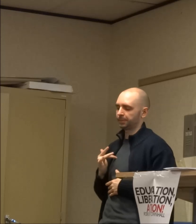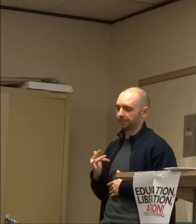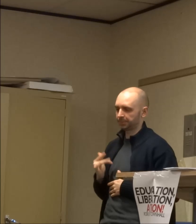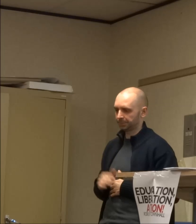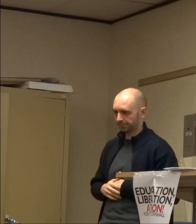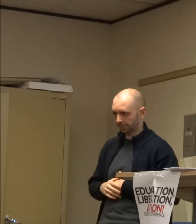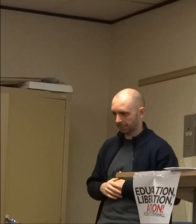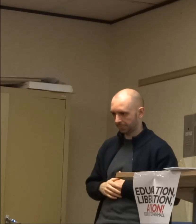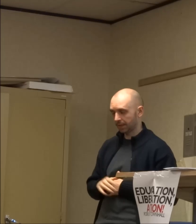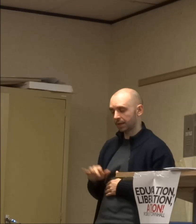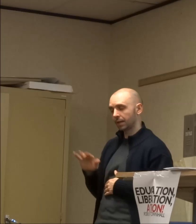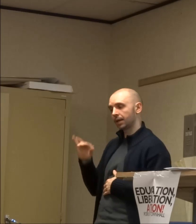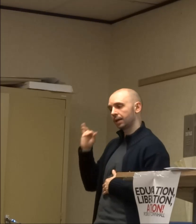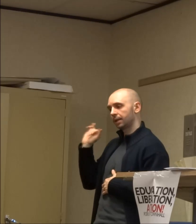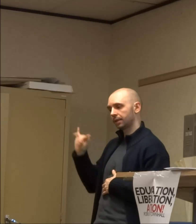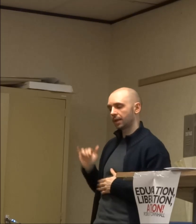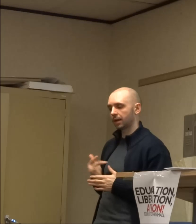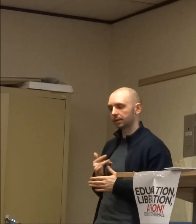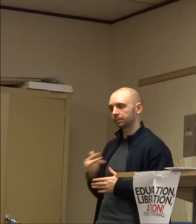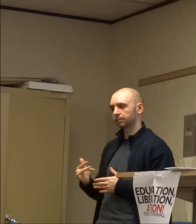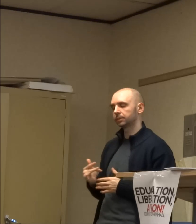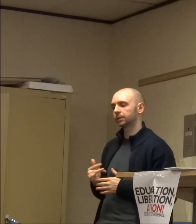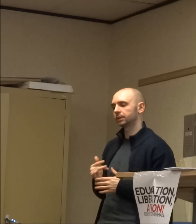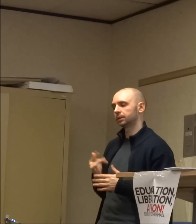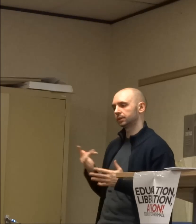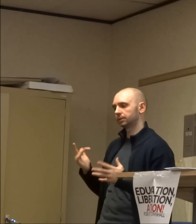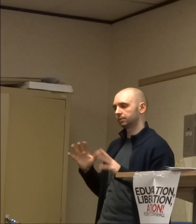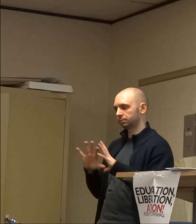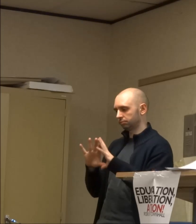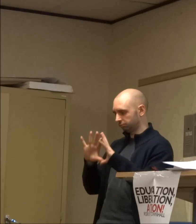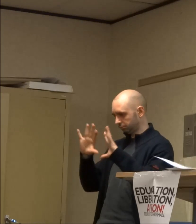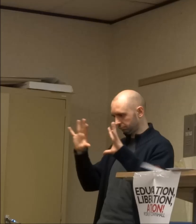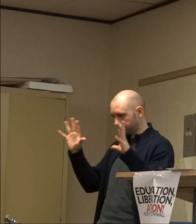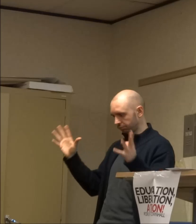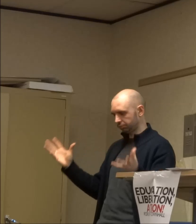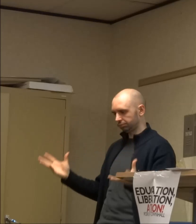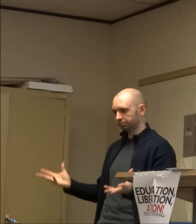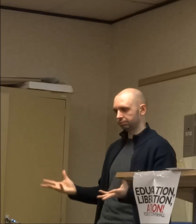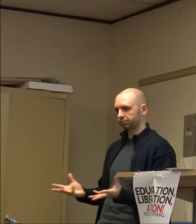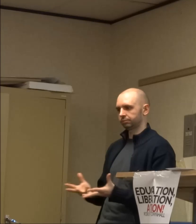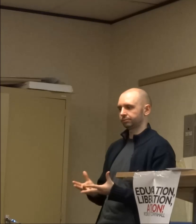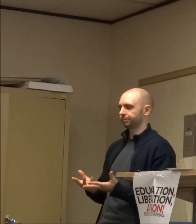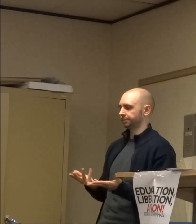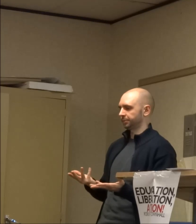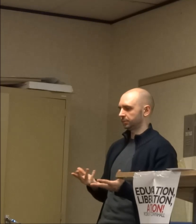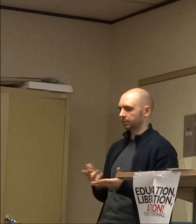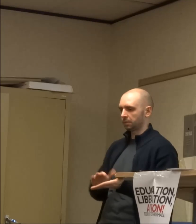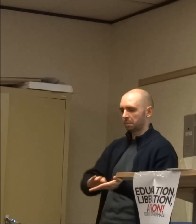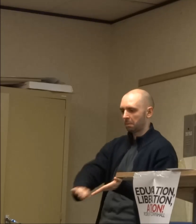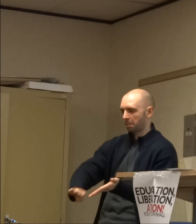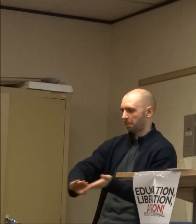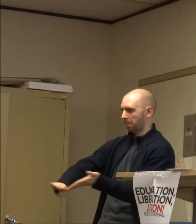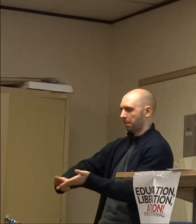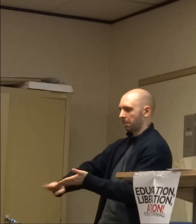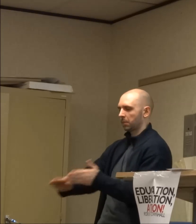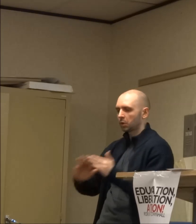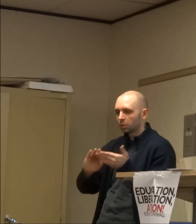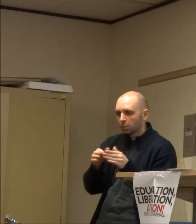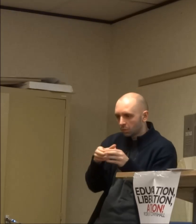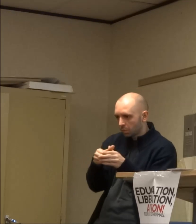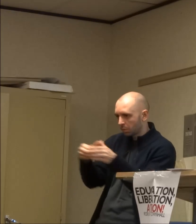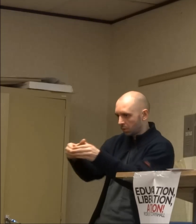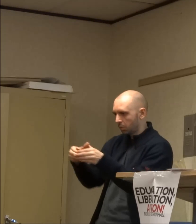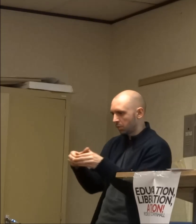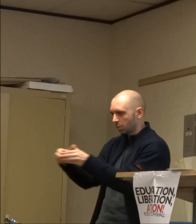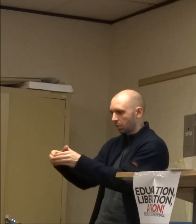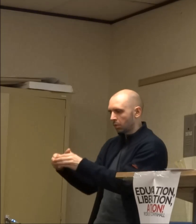thrusts marginalized communities into a state of social and material impoverishment. The university, as one of the oldest institutions